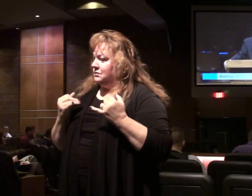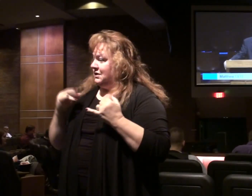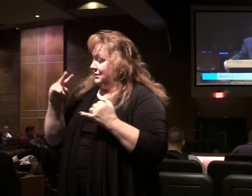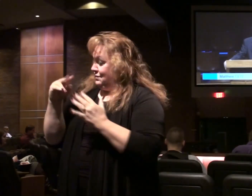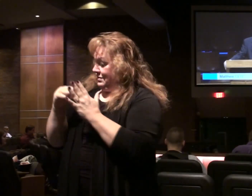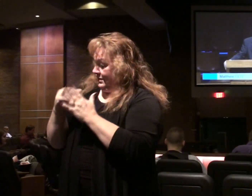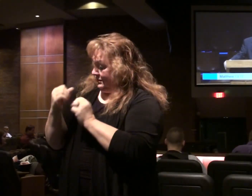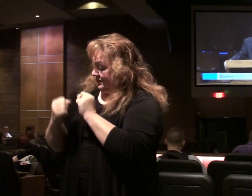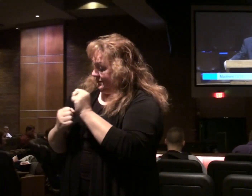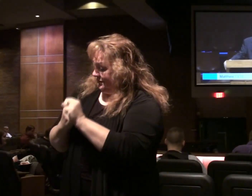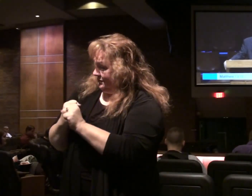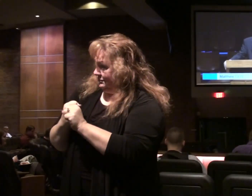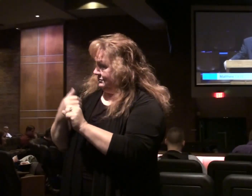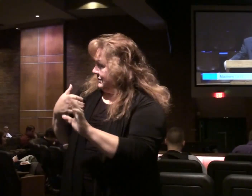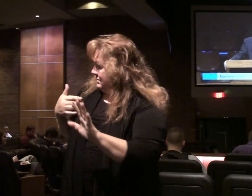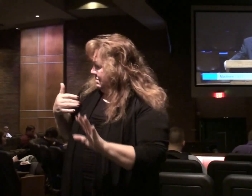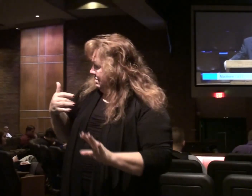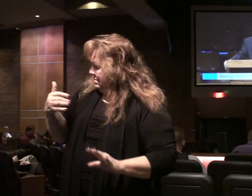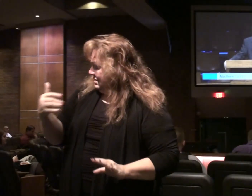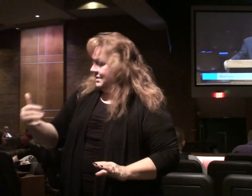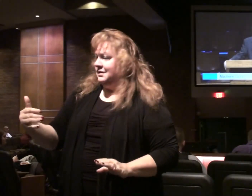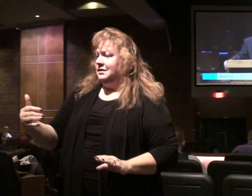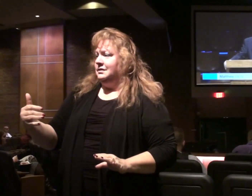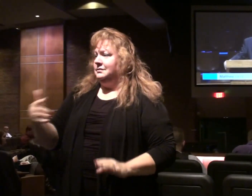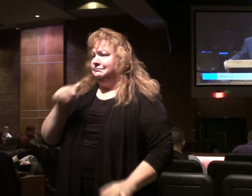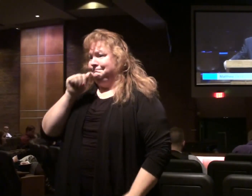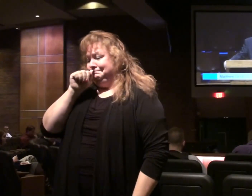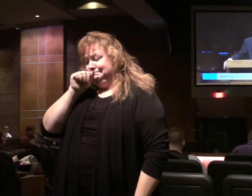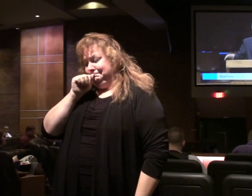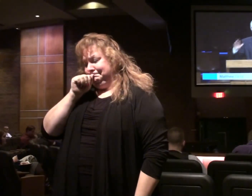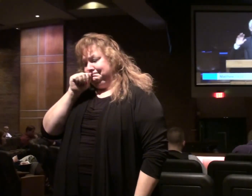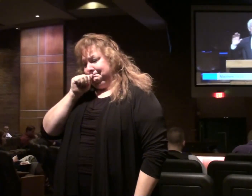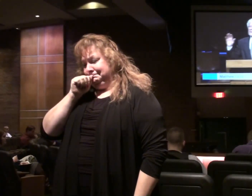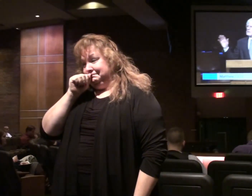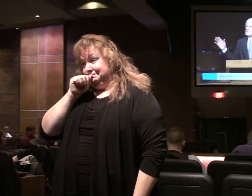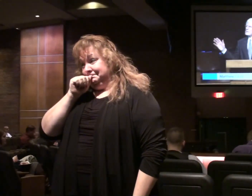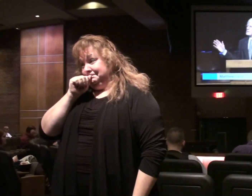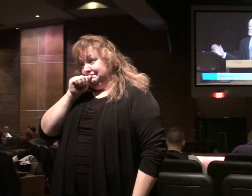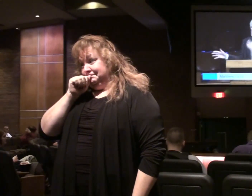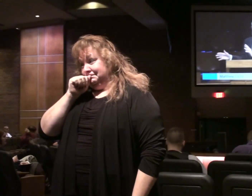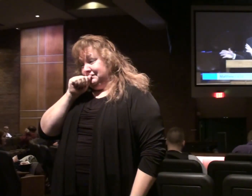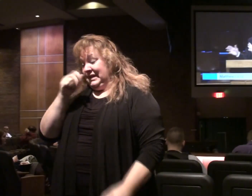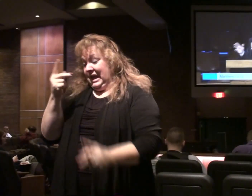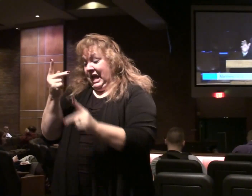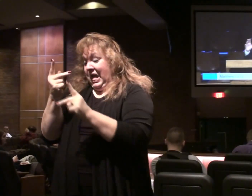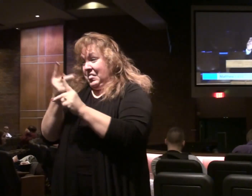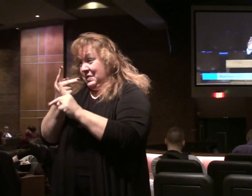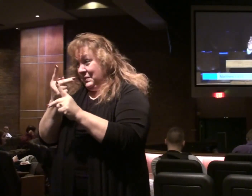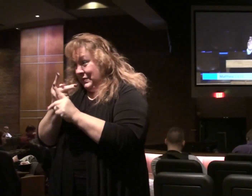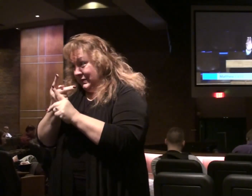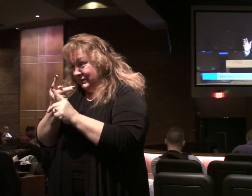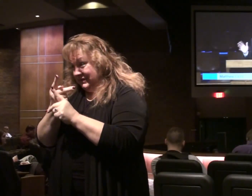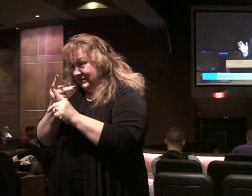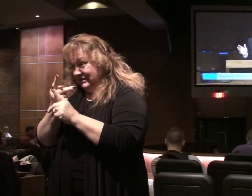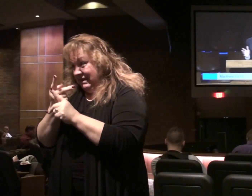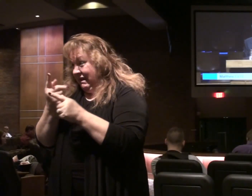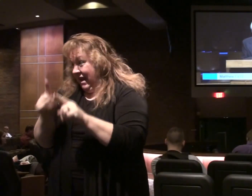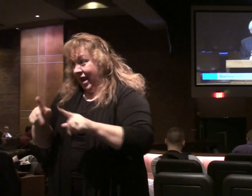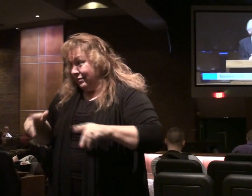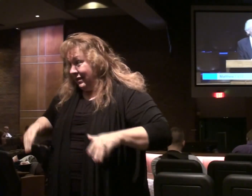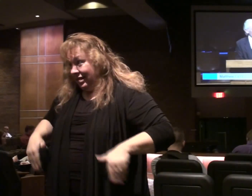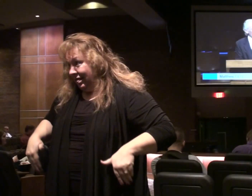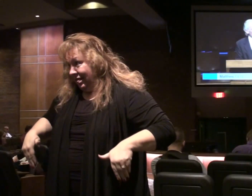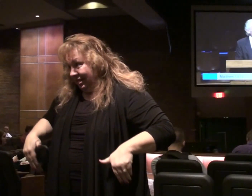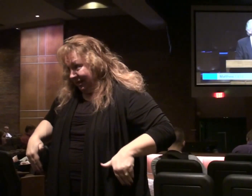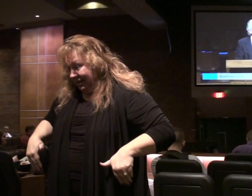2,000 years later to endure. And the worst is yet to come.